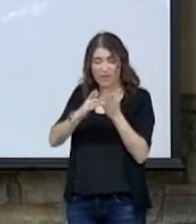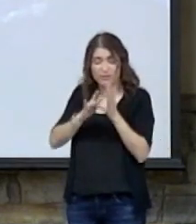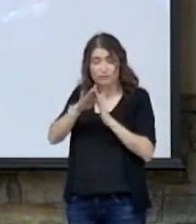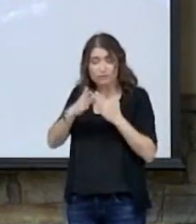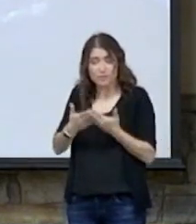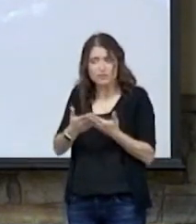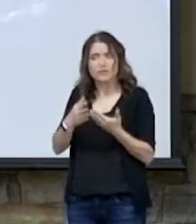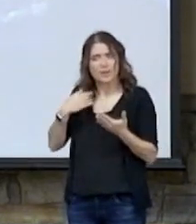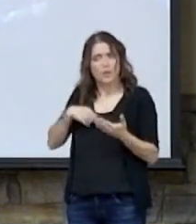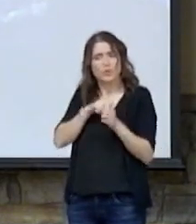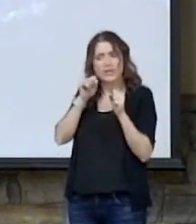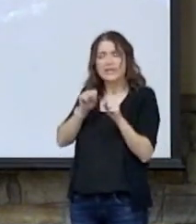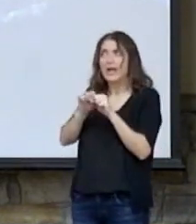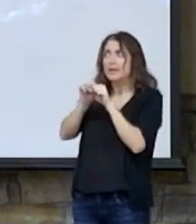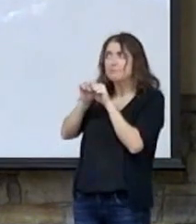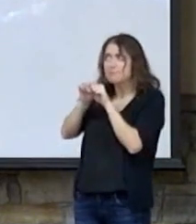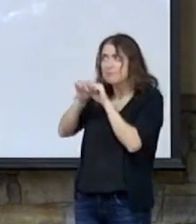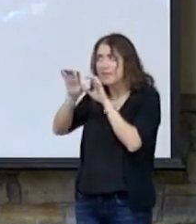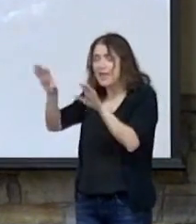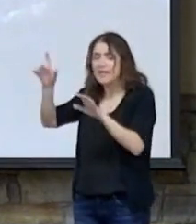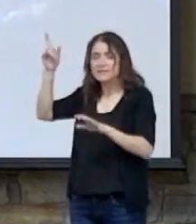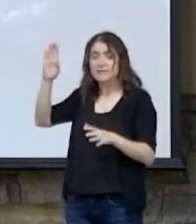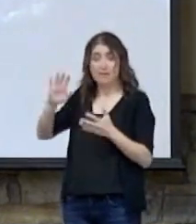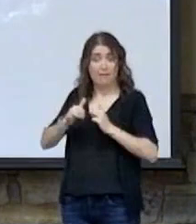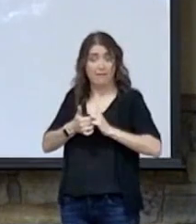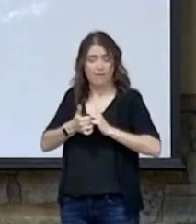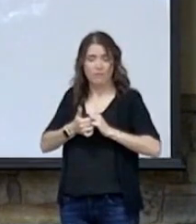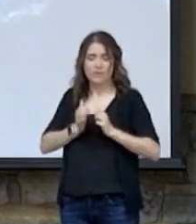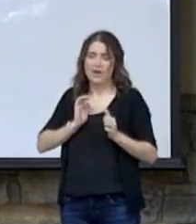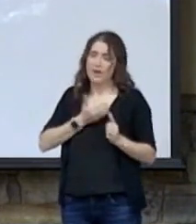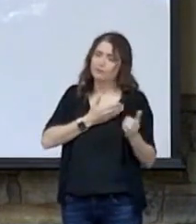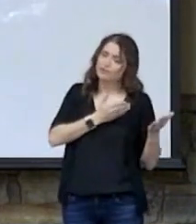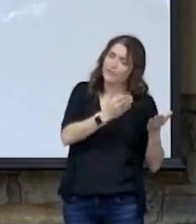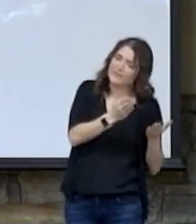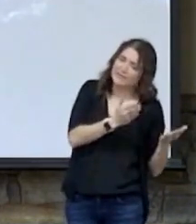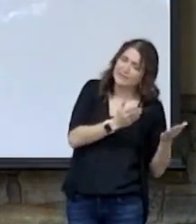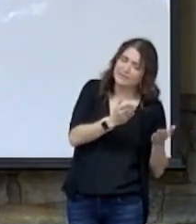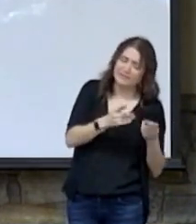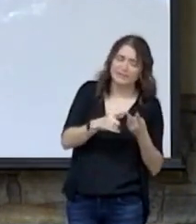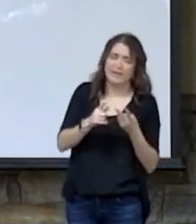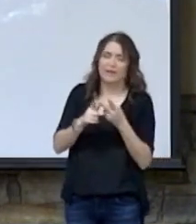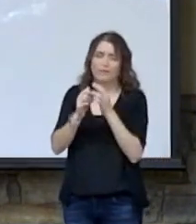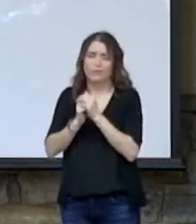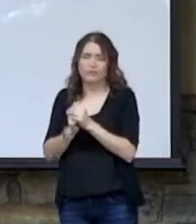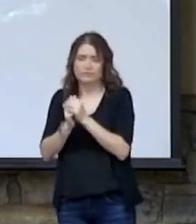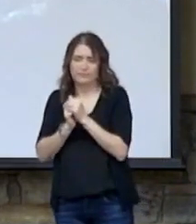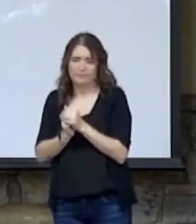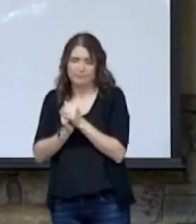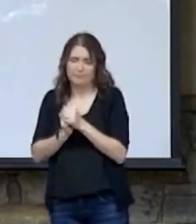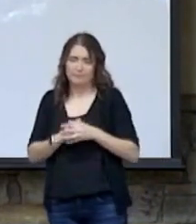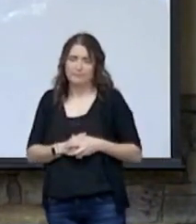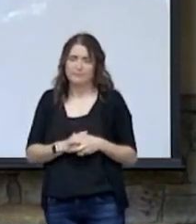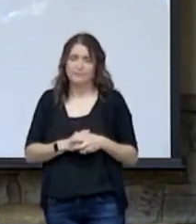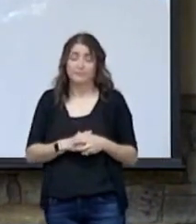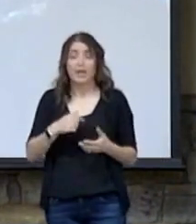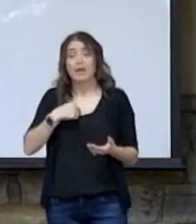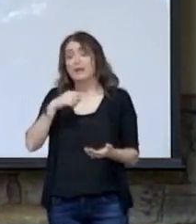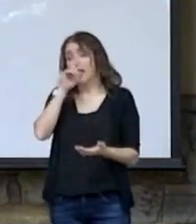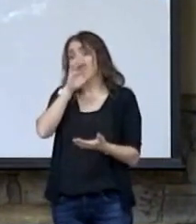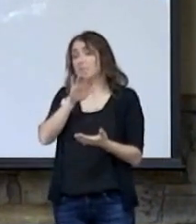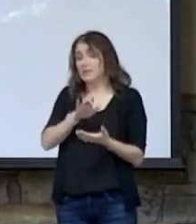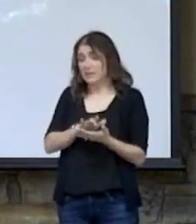can bless God through our serving and through our worship. And I believe